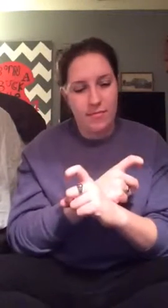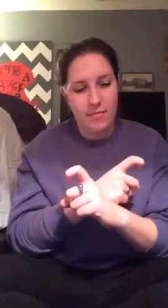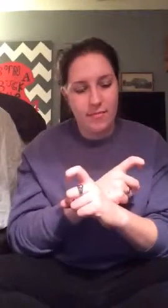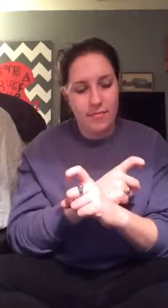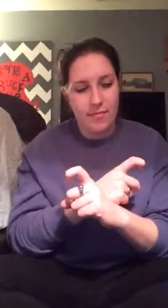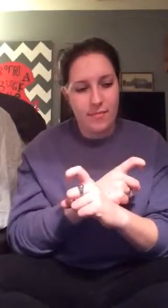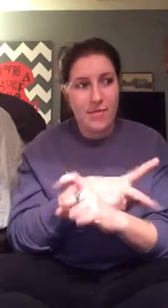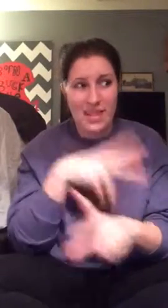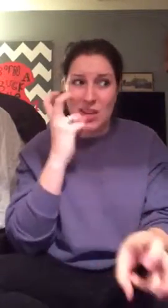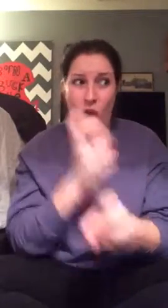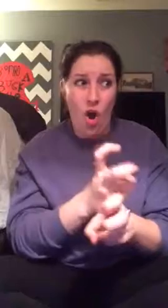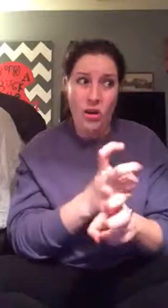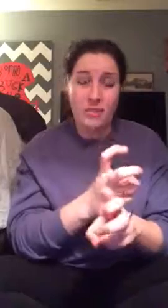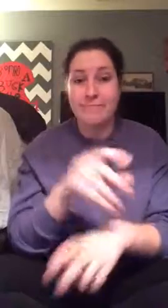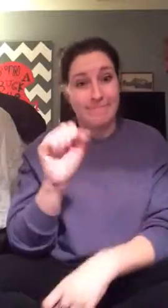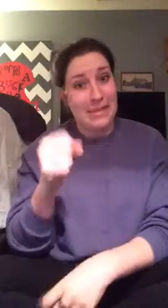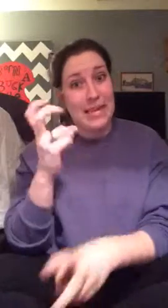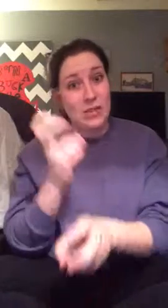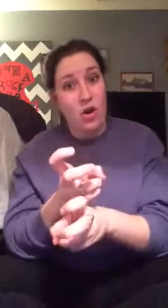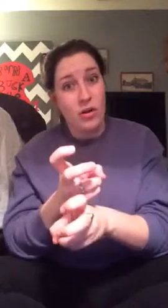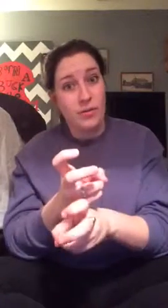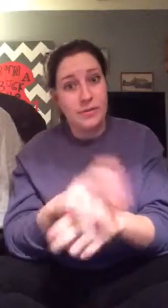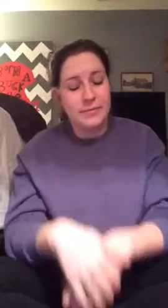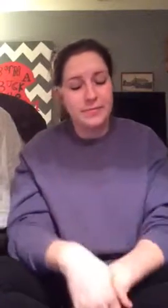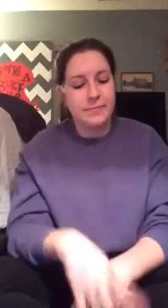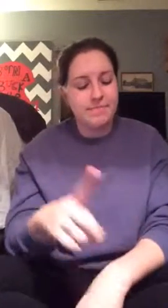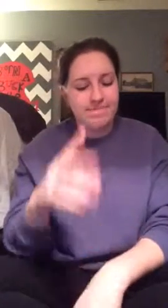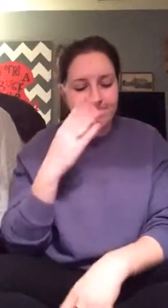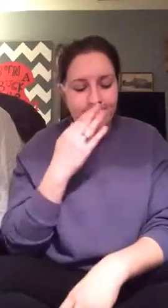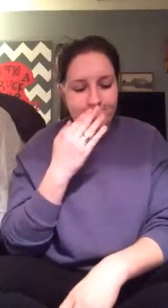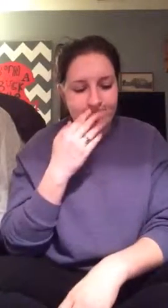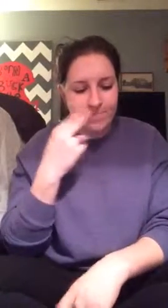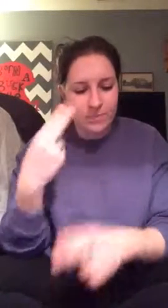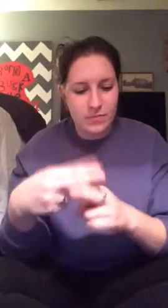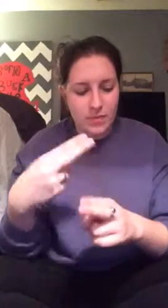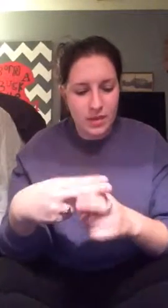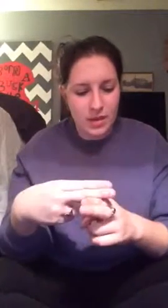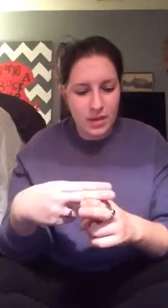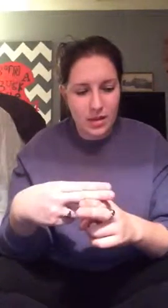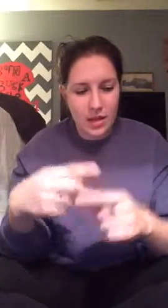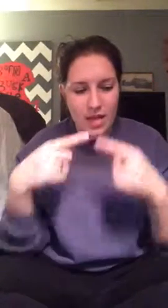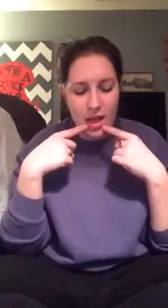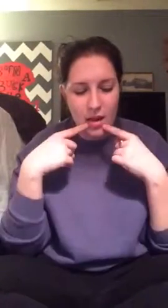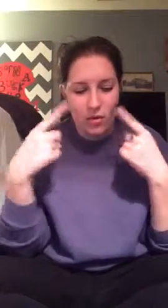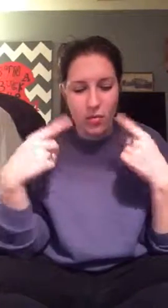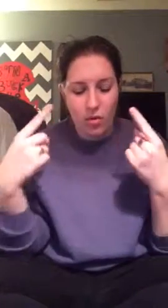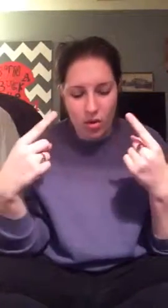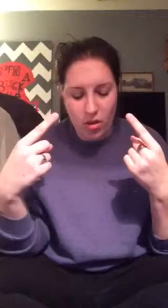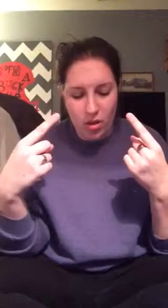It's hard. It is. Okay, it's called Zemisul Ochmidei. That means that is